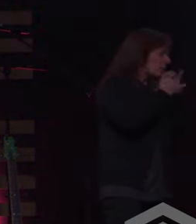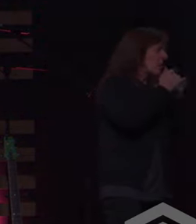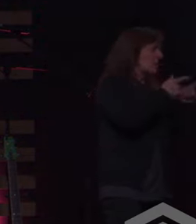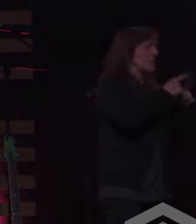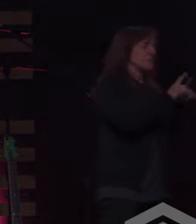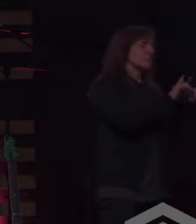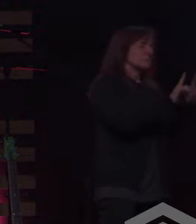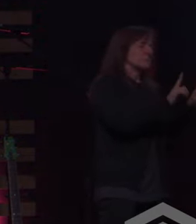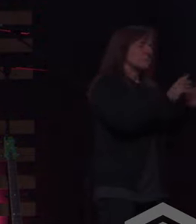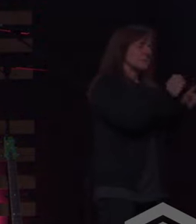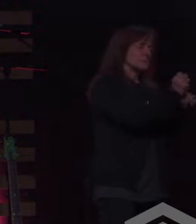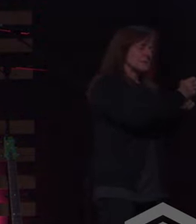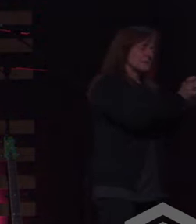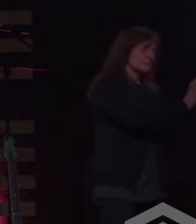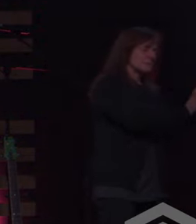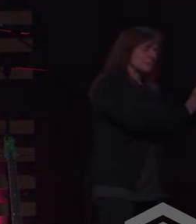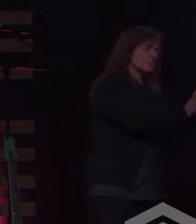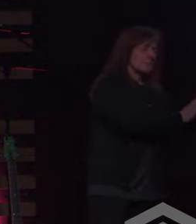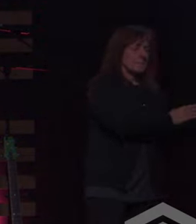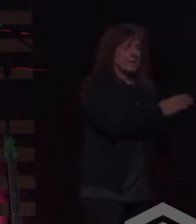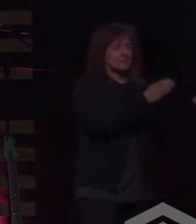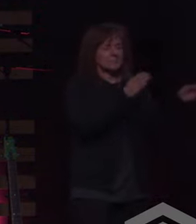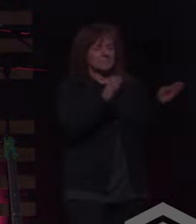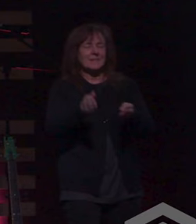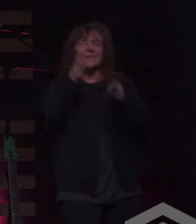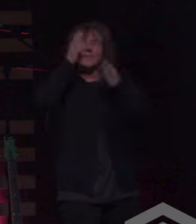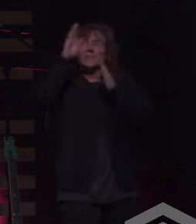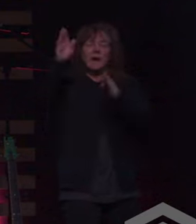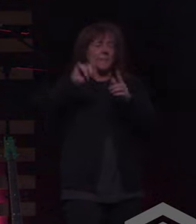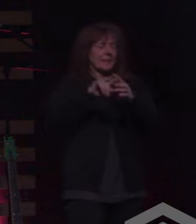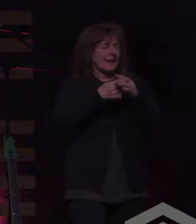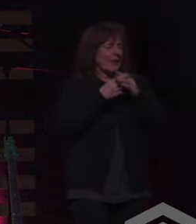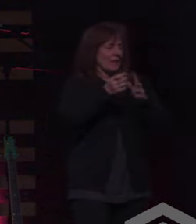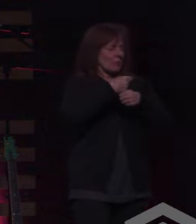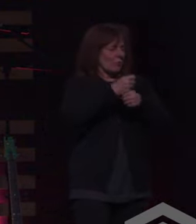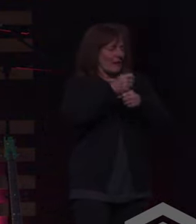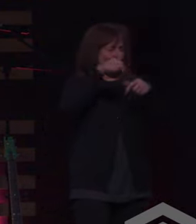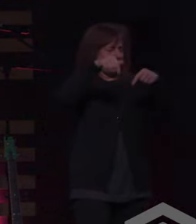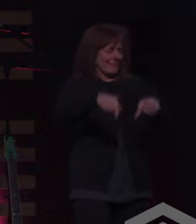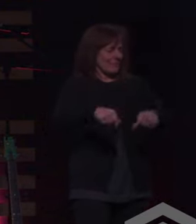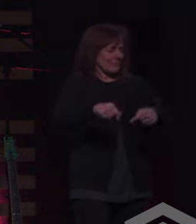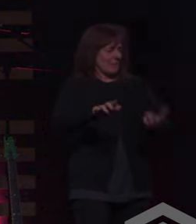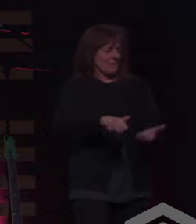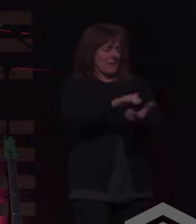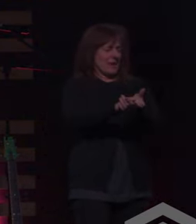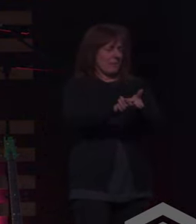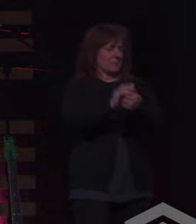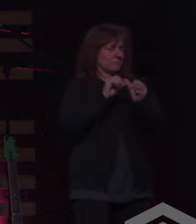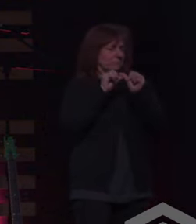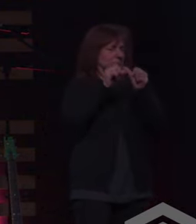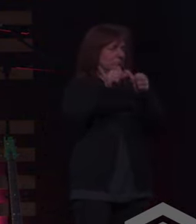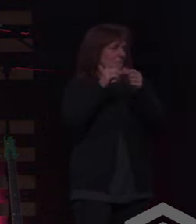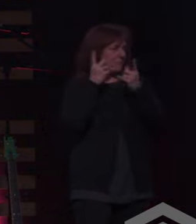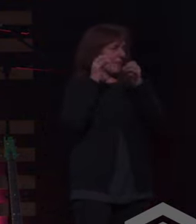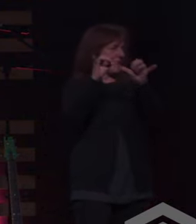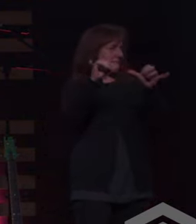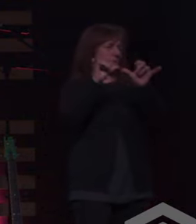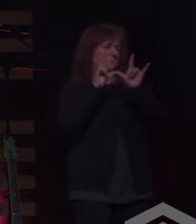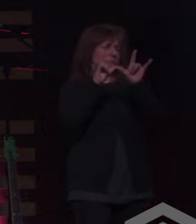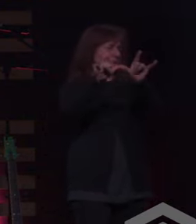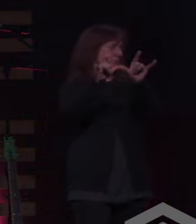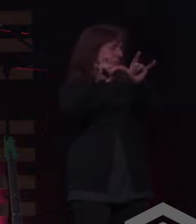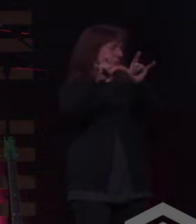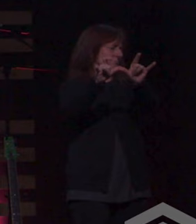general. That when we hold it in the same esteem that God began and created this with, it changes the way that we view